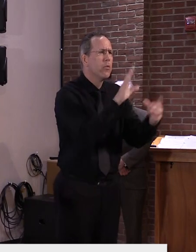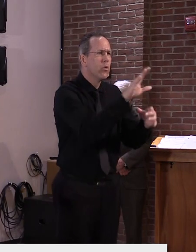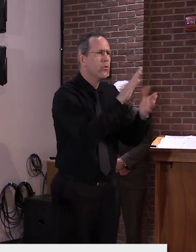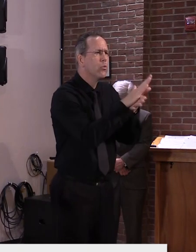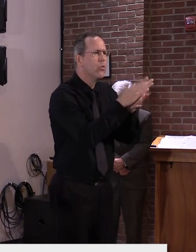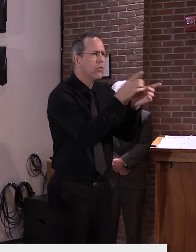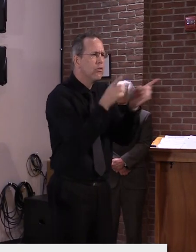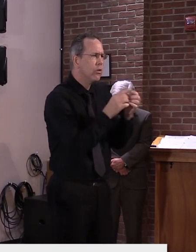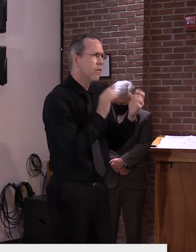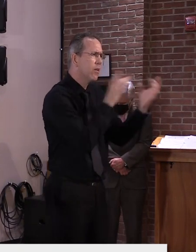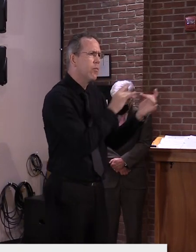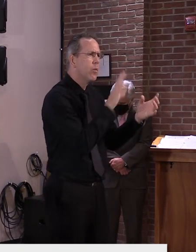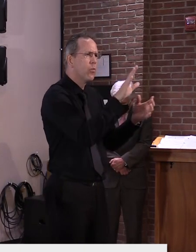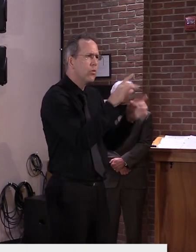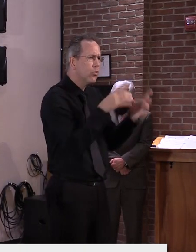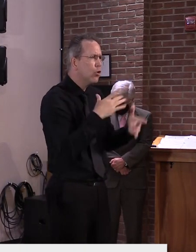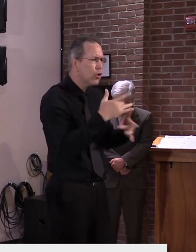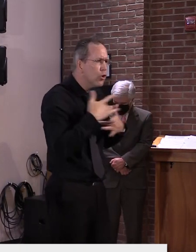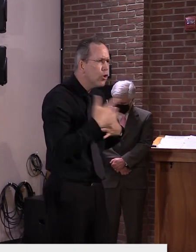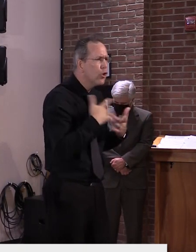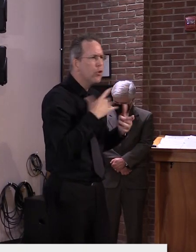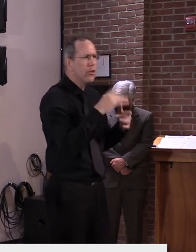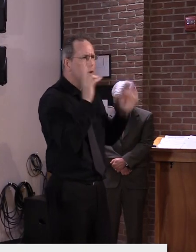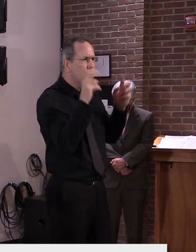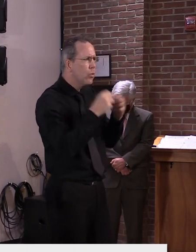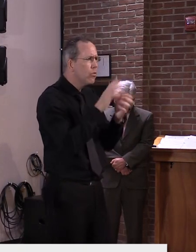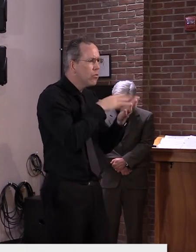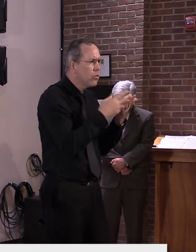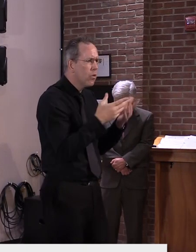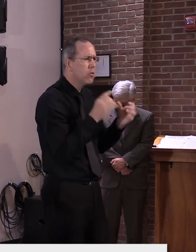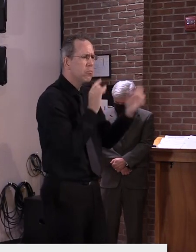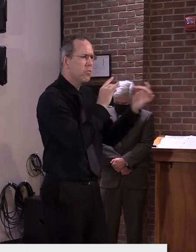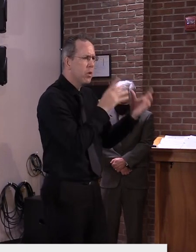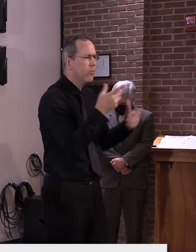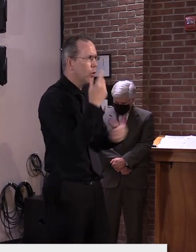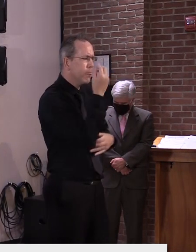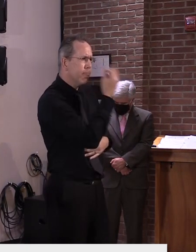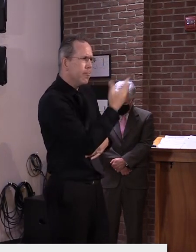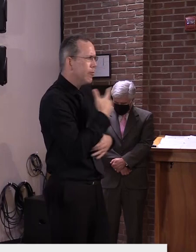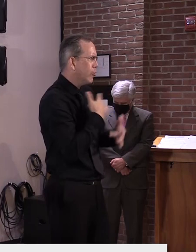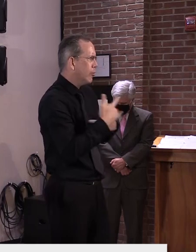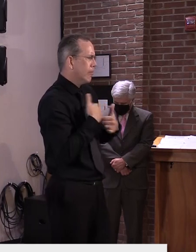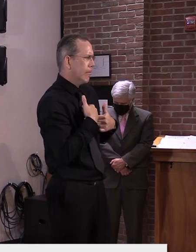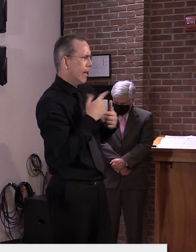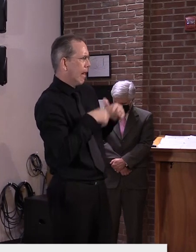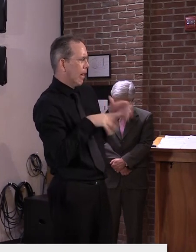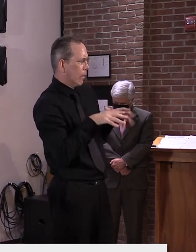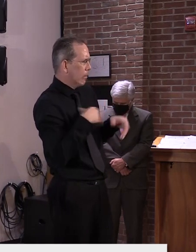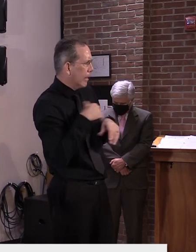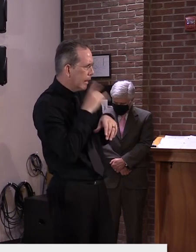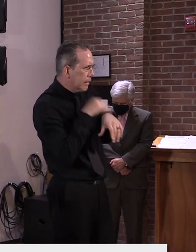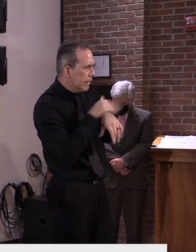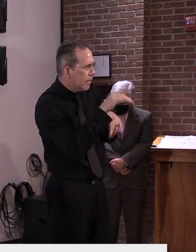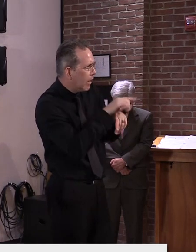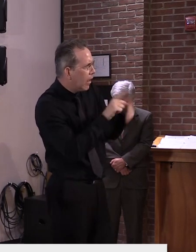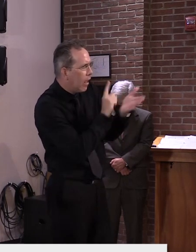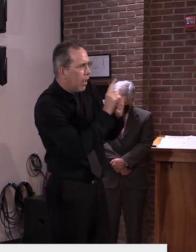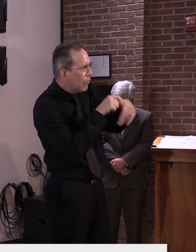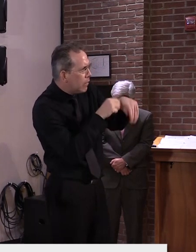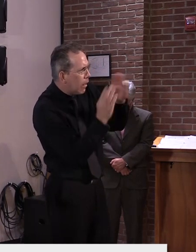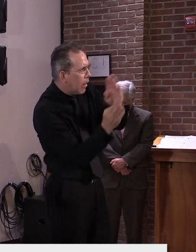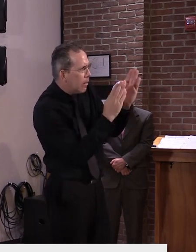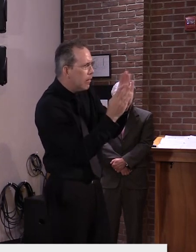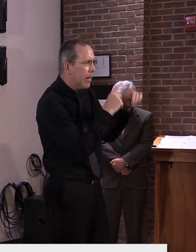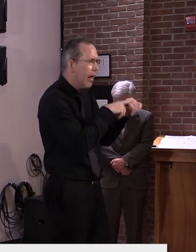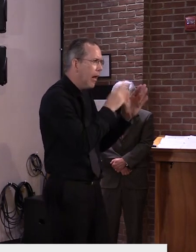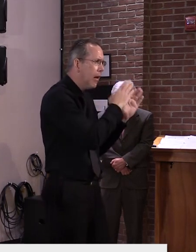conversation with school boards and vice versa. And that's a very important consideration. But I think, you know, from the state perspective, we would have